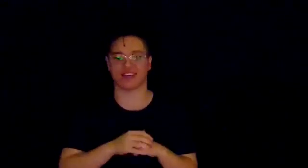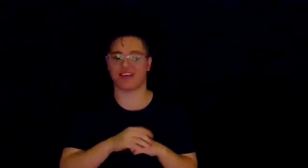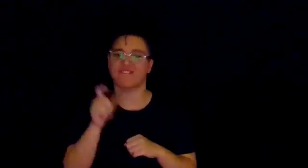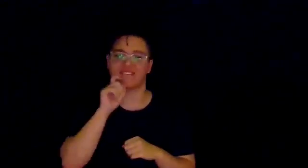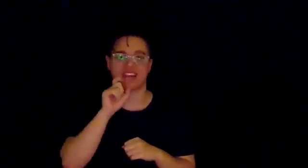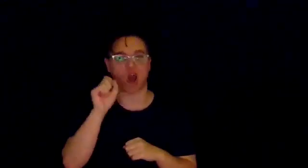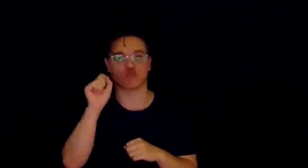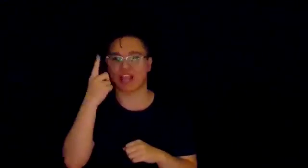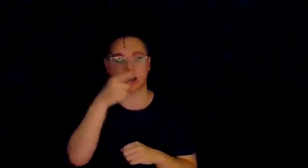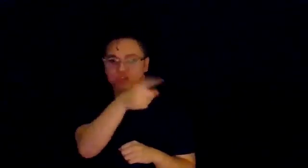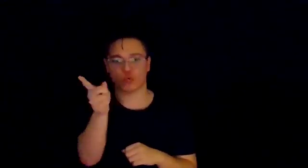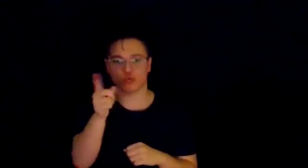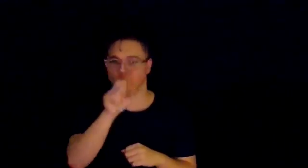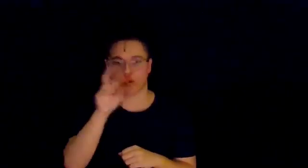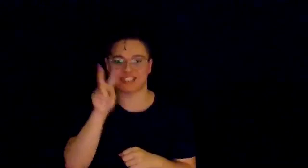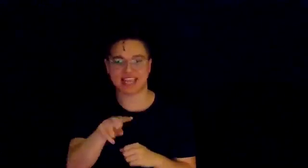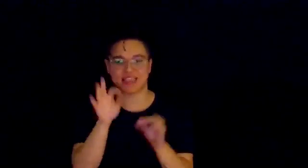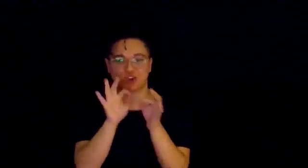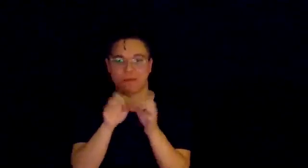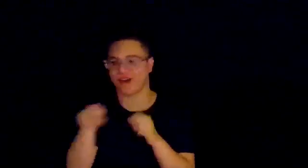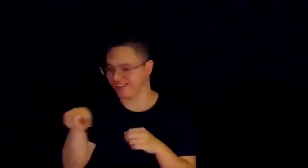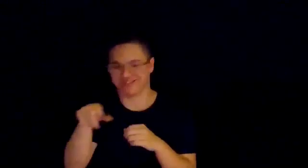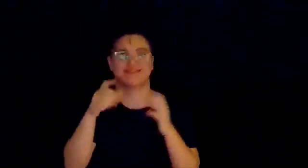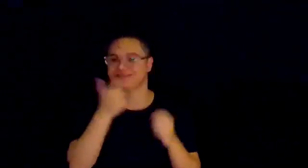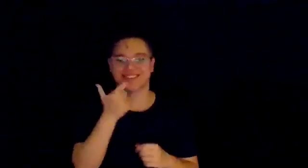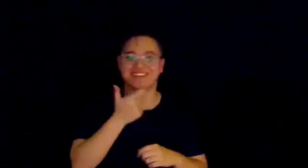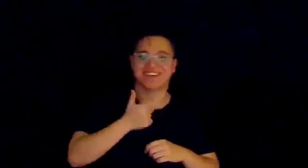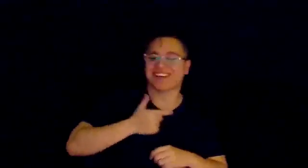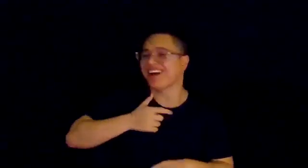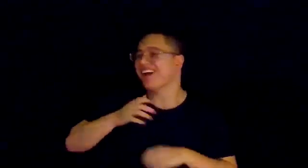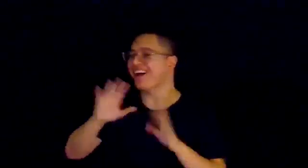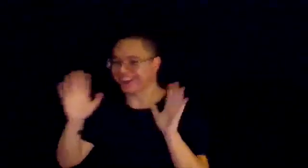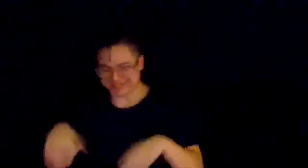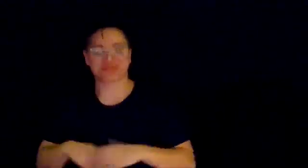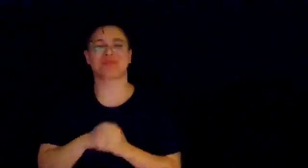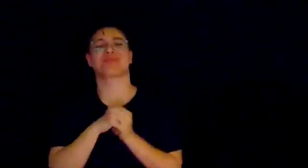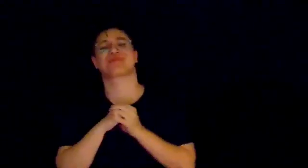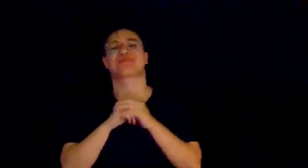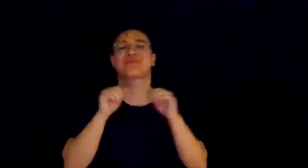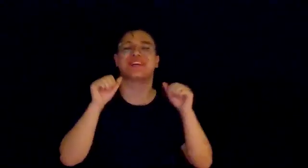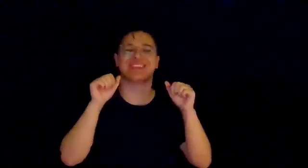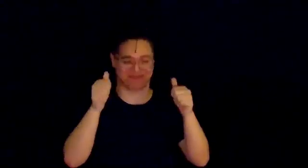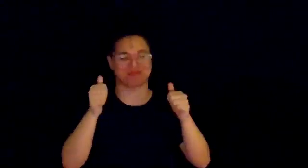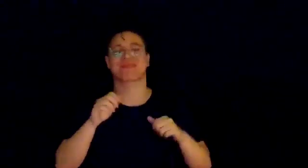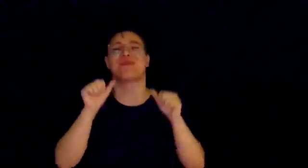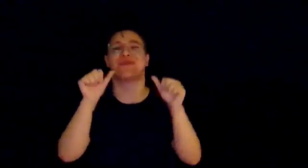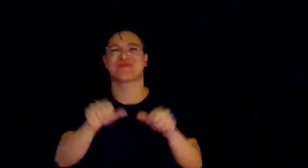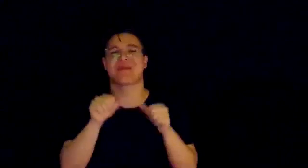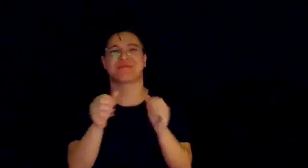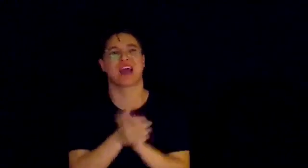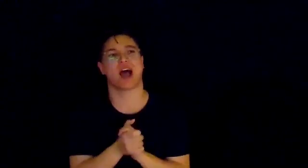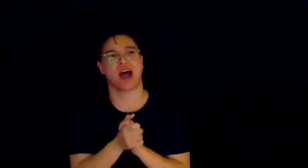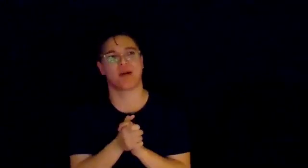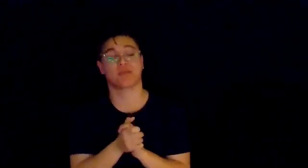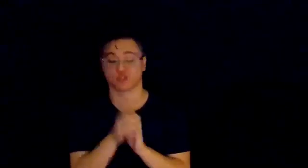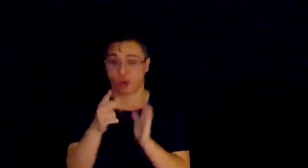All right. Sorry, I just didn't realise that you couldn't see the interpreters. They're off screen. Sorry about that, guys.